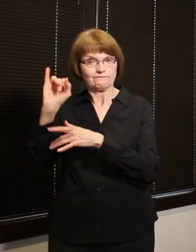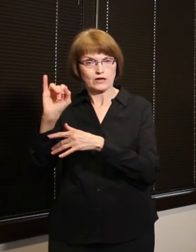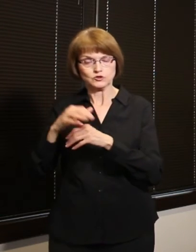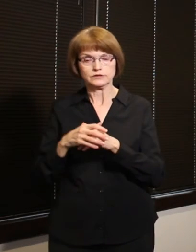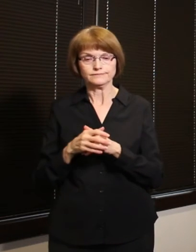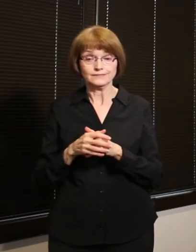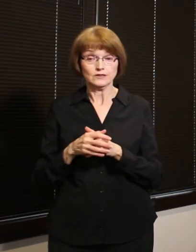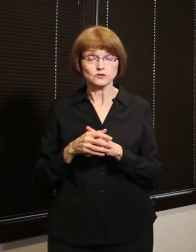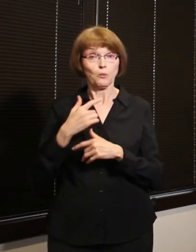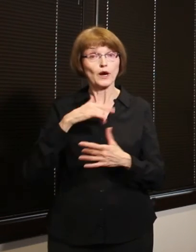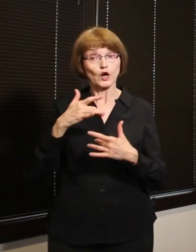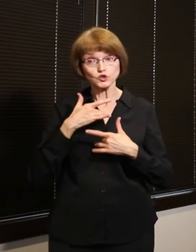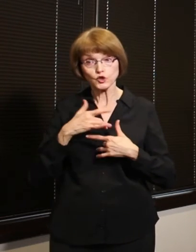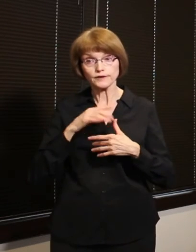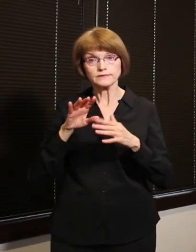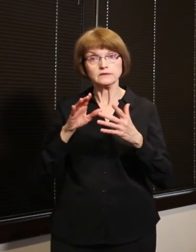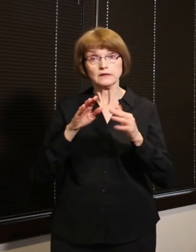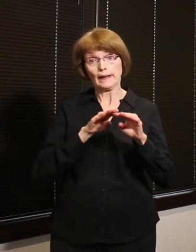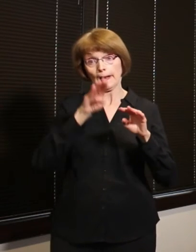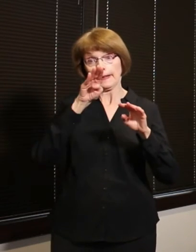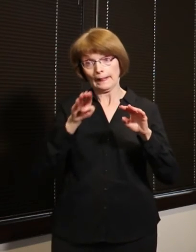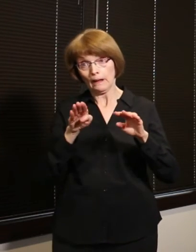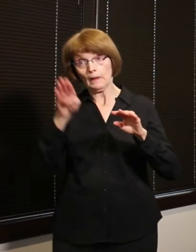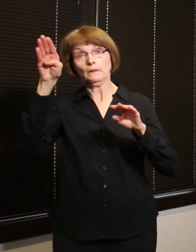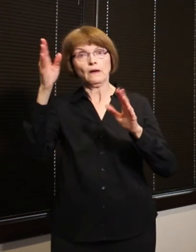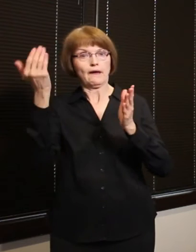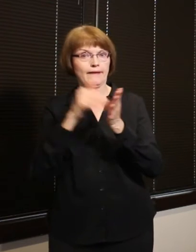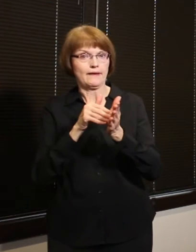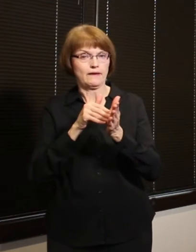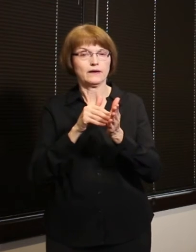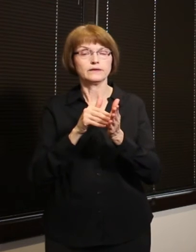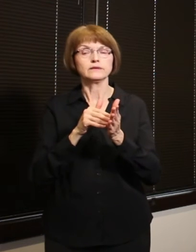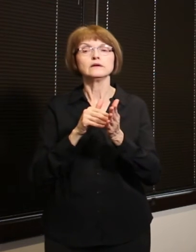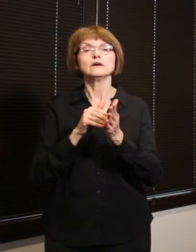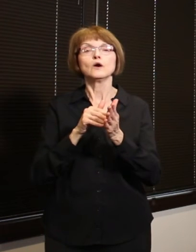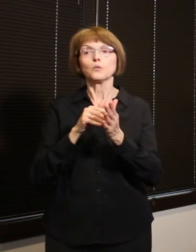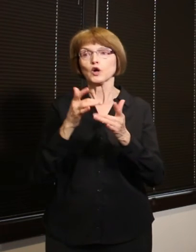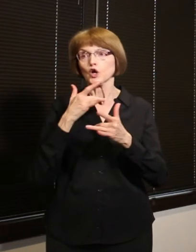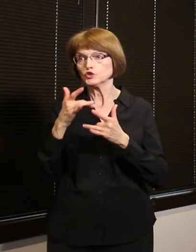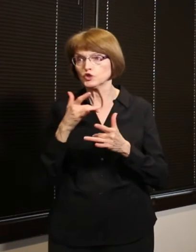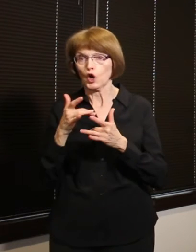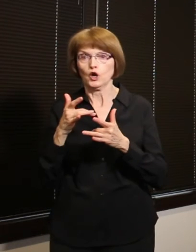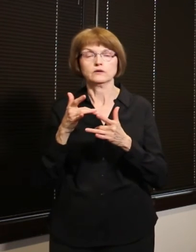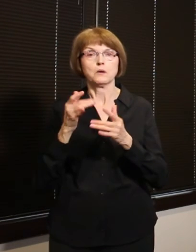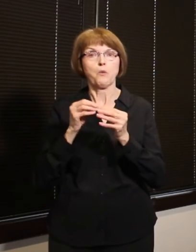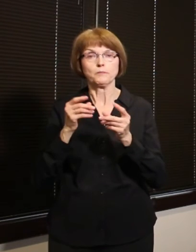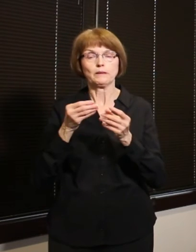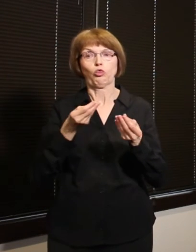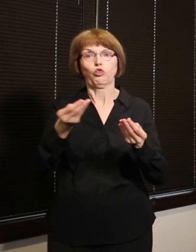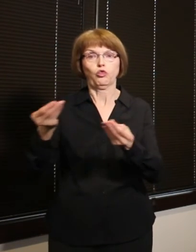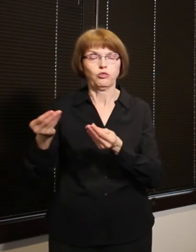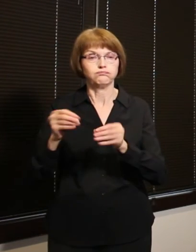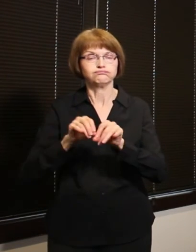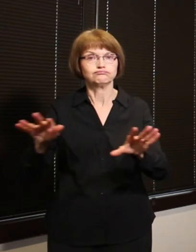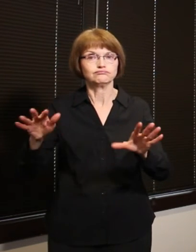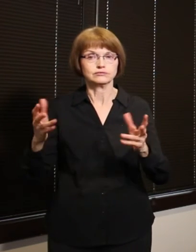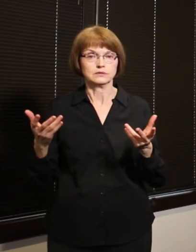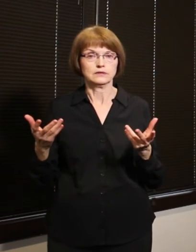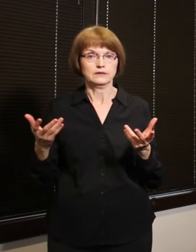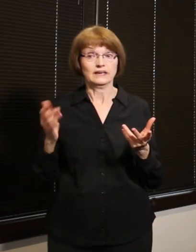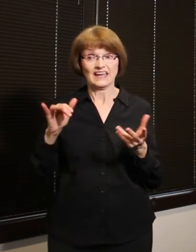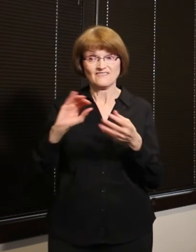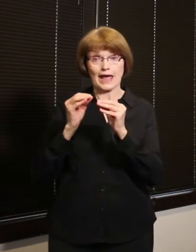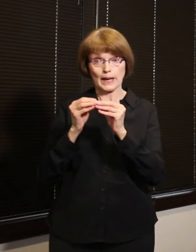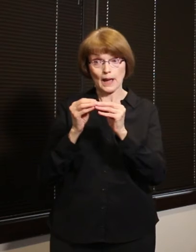we're concerned about increased transmission rates. And so it's incumbent upon us to sort of draw that out. So if that transmission